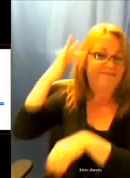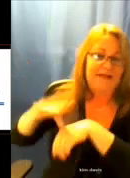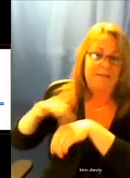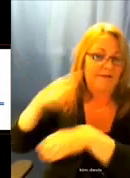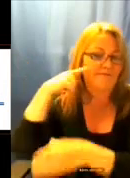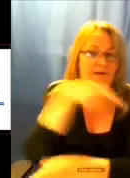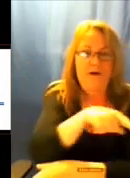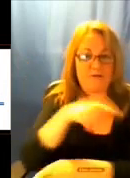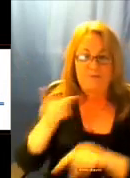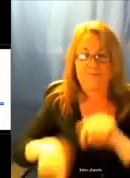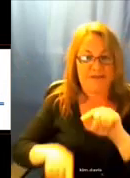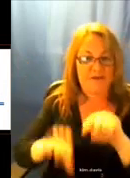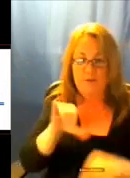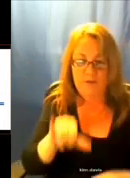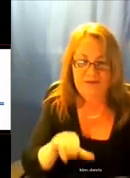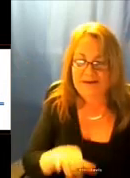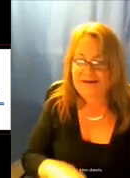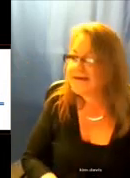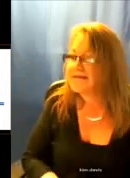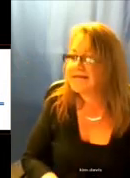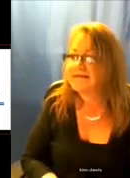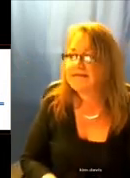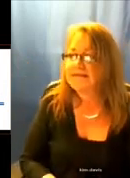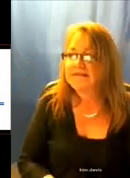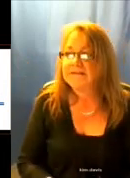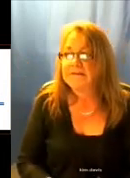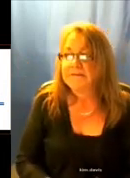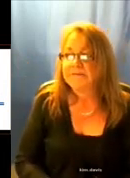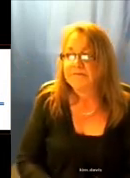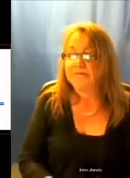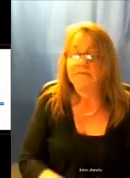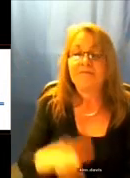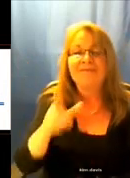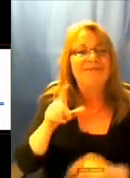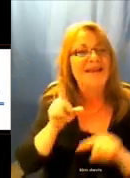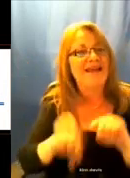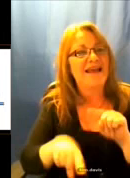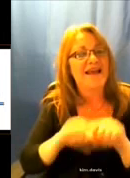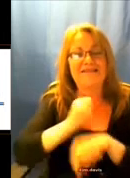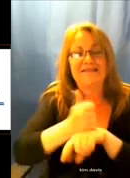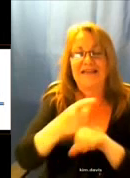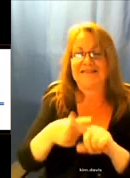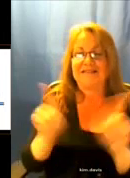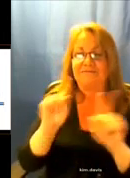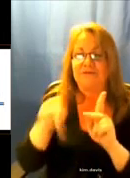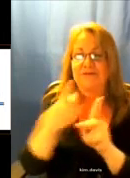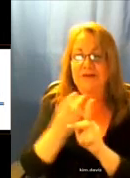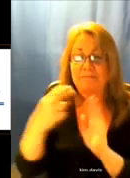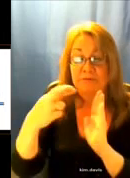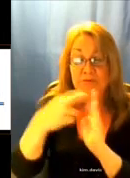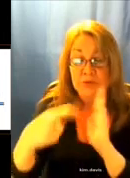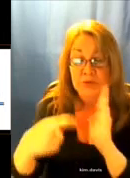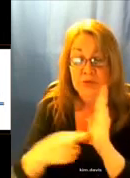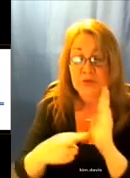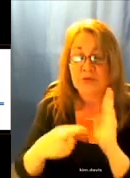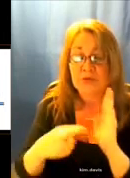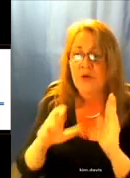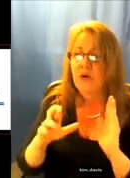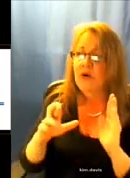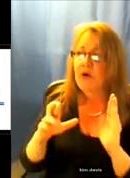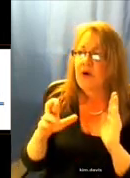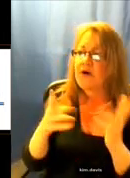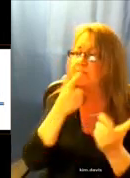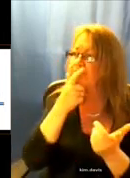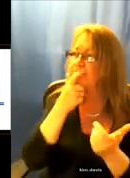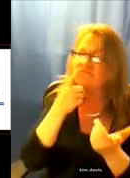So knowing that a place is available, they can't say you are not qualified to be here based on your disability.